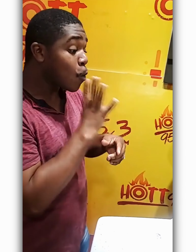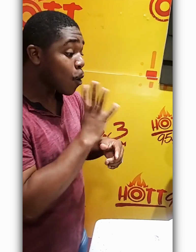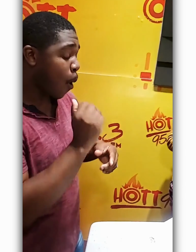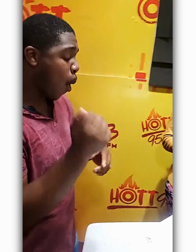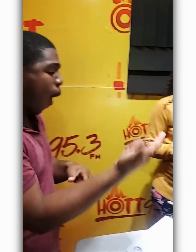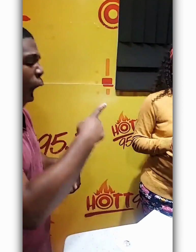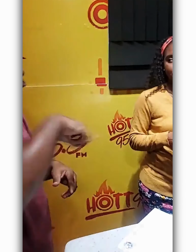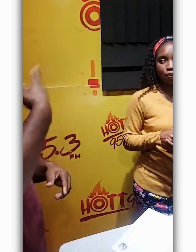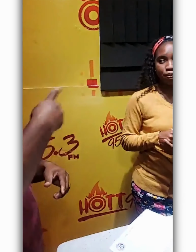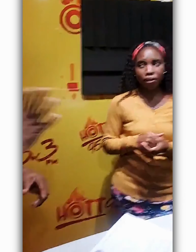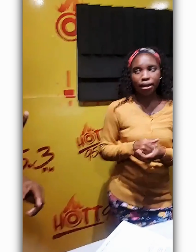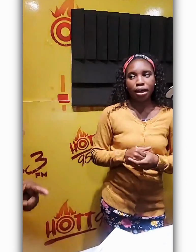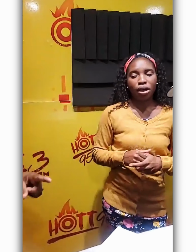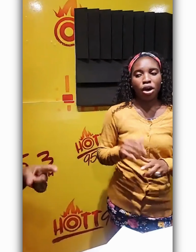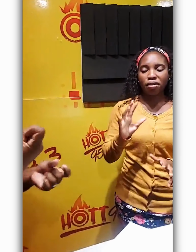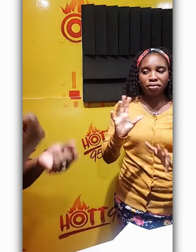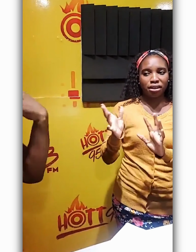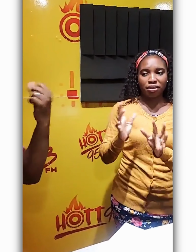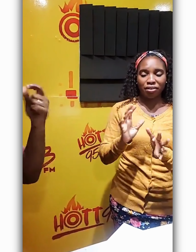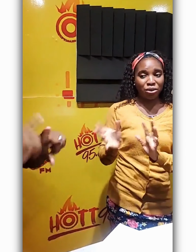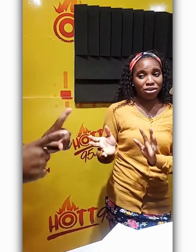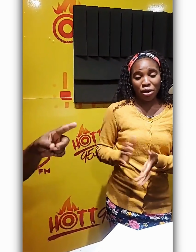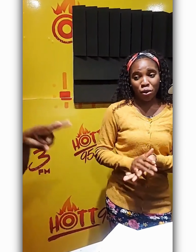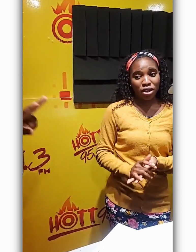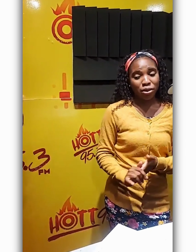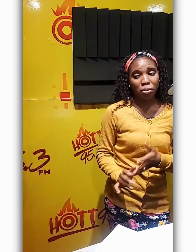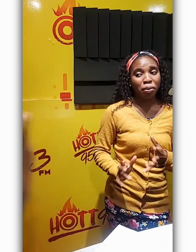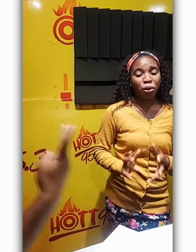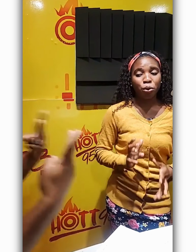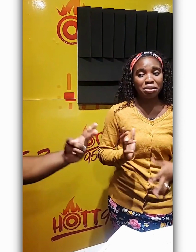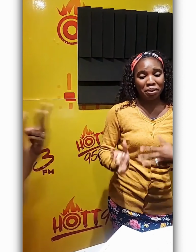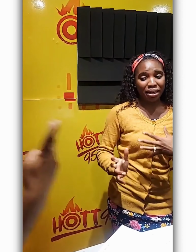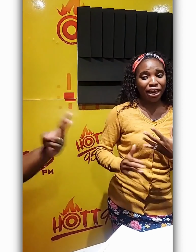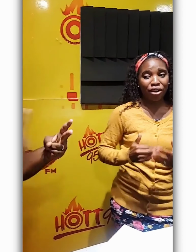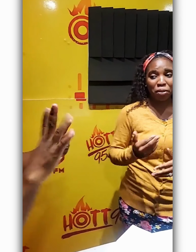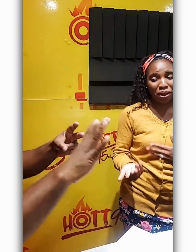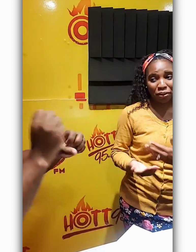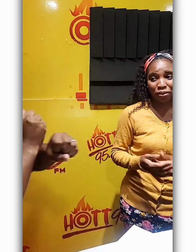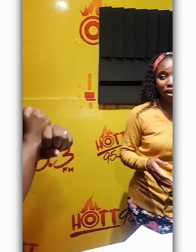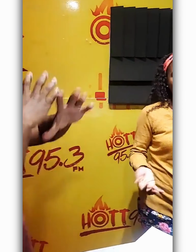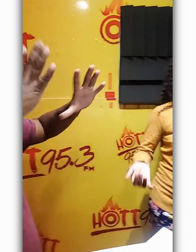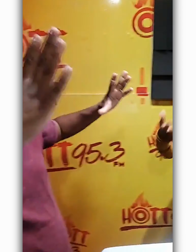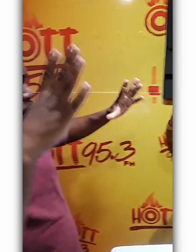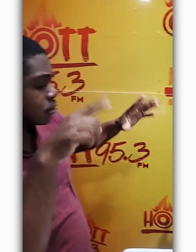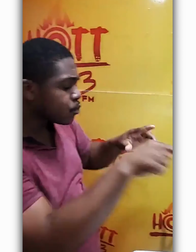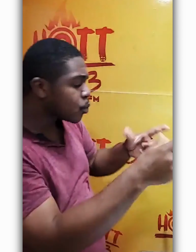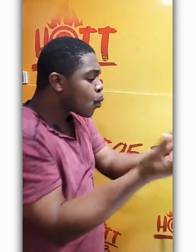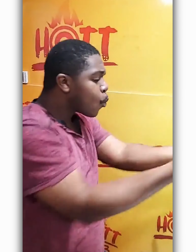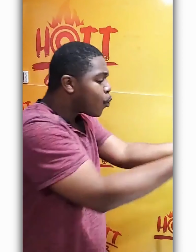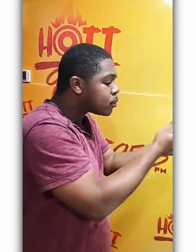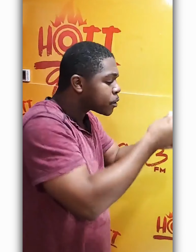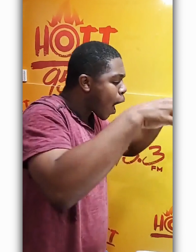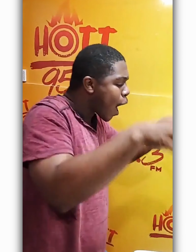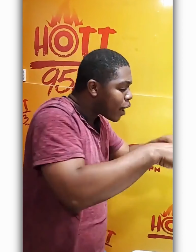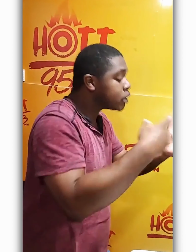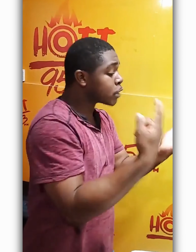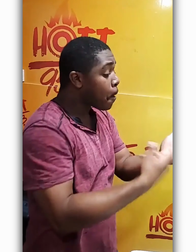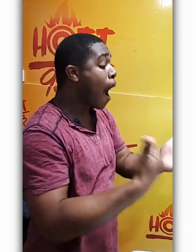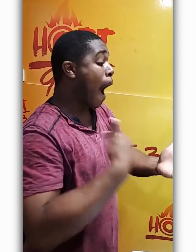YouTube. All of the videos I watched, there were people who speak, hearing people. Some of it went over my head, but I still tried